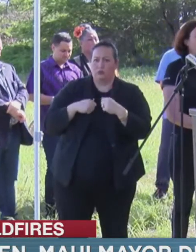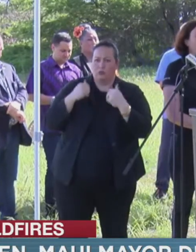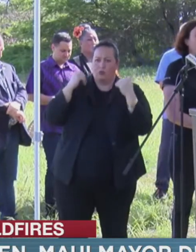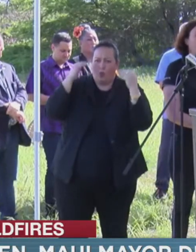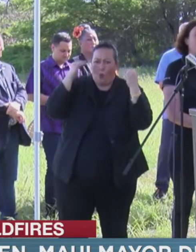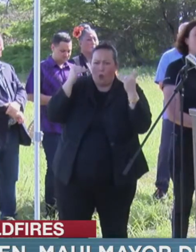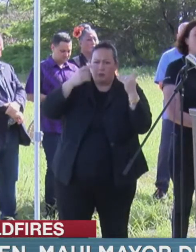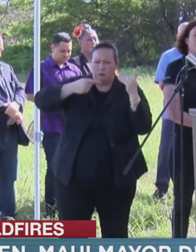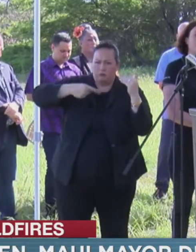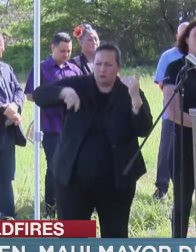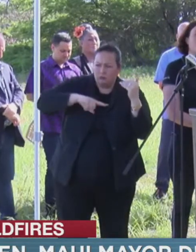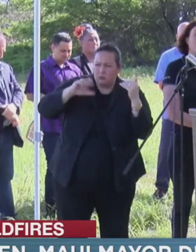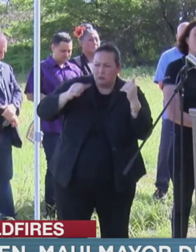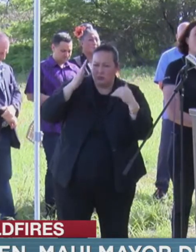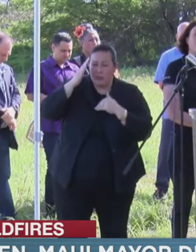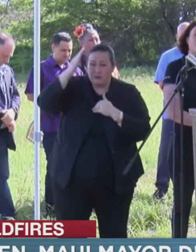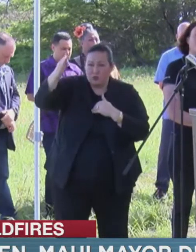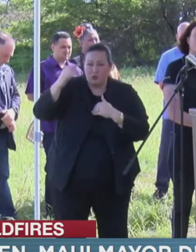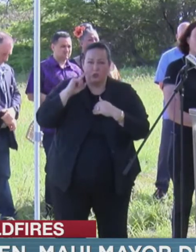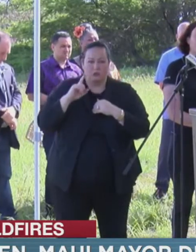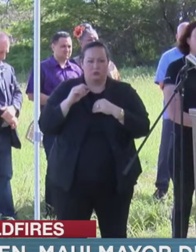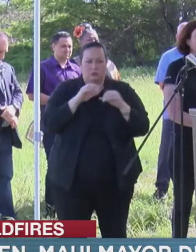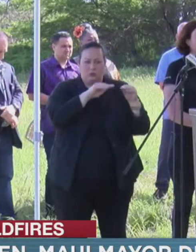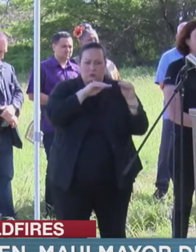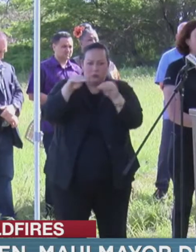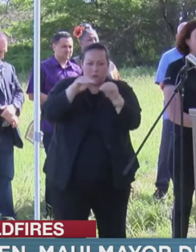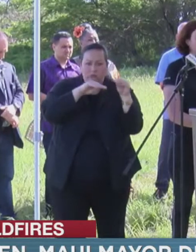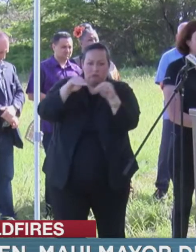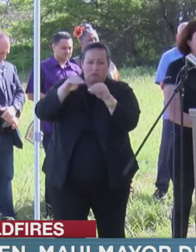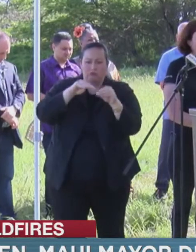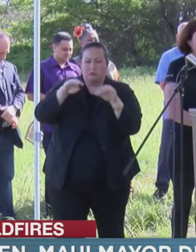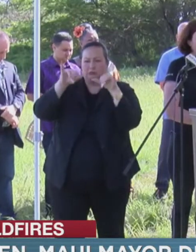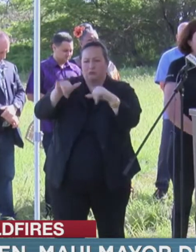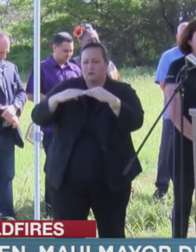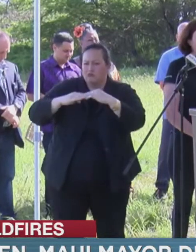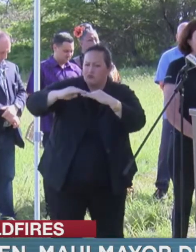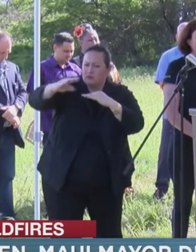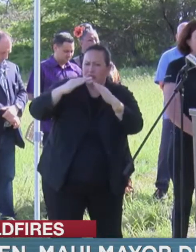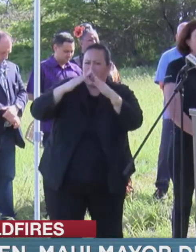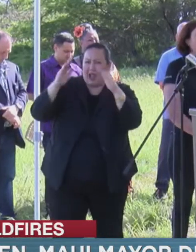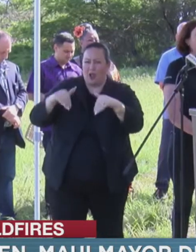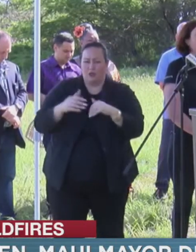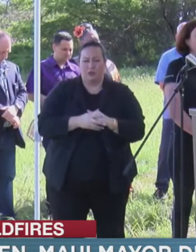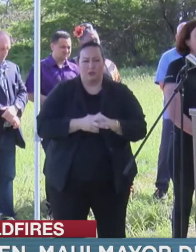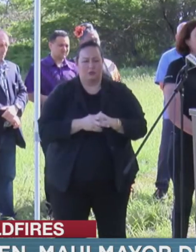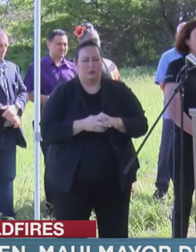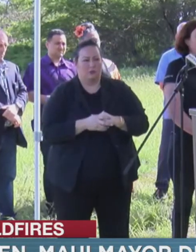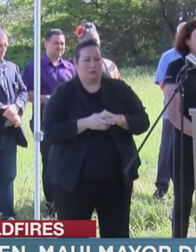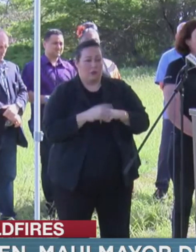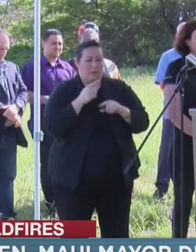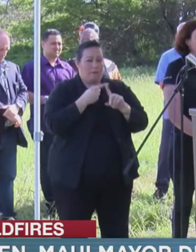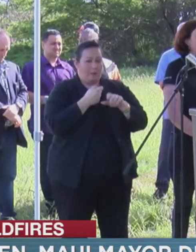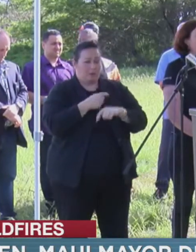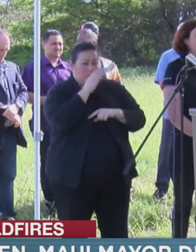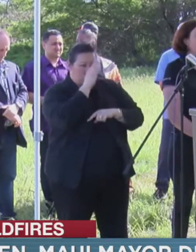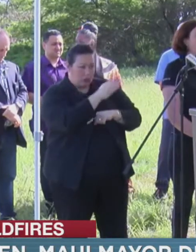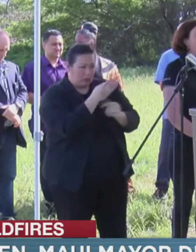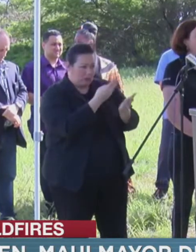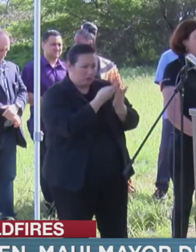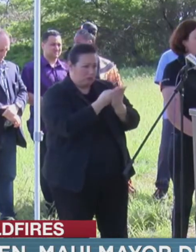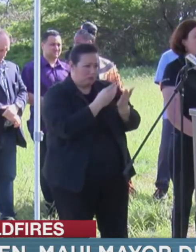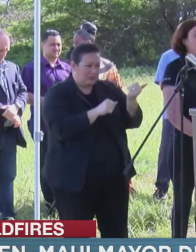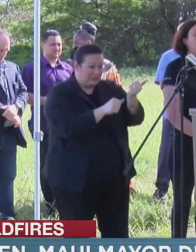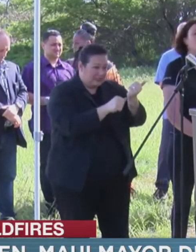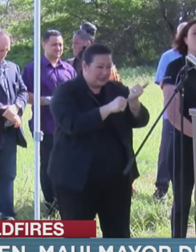solutions will help those in our shelters with the fewest recovery resources. Between the direct financial assistance